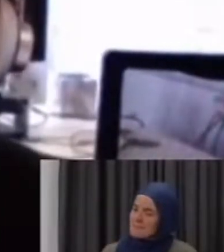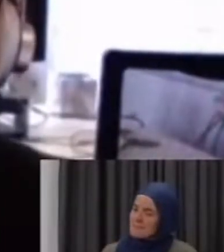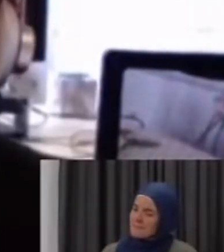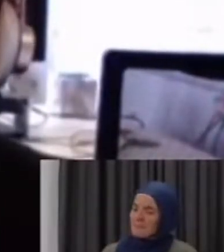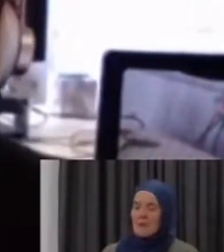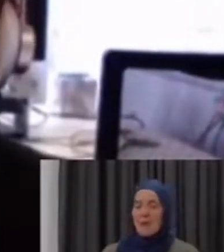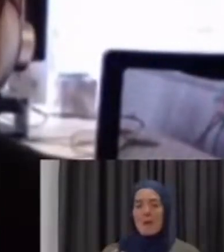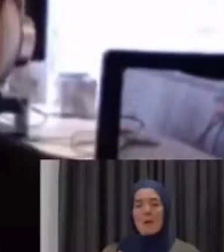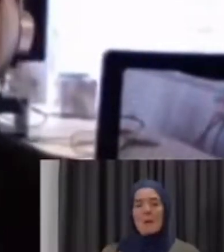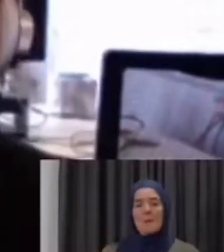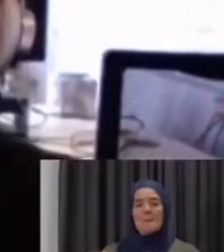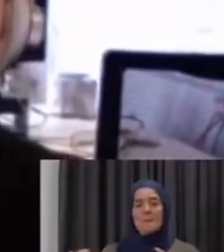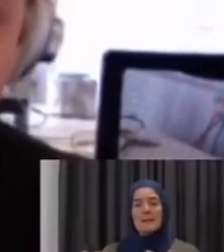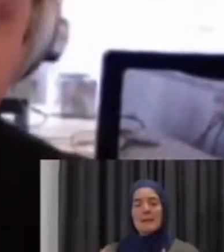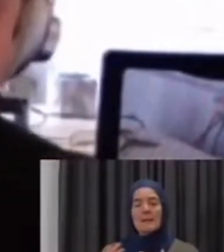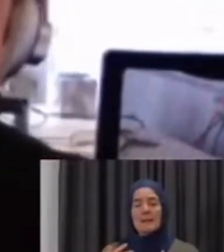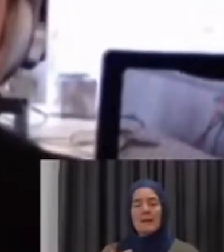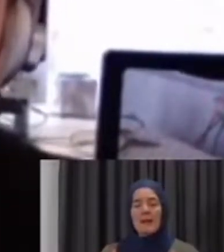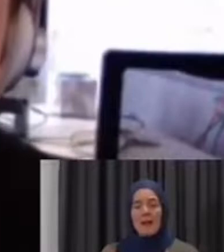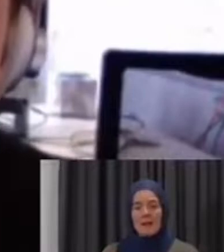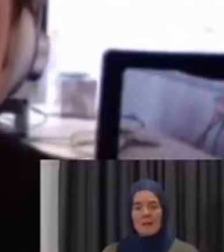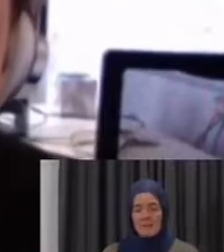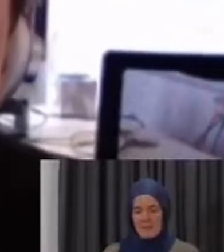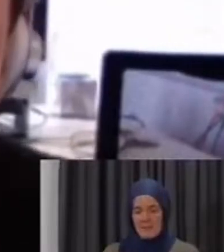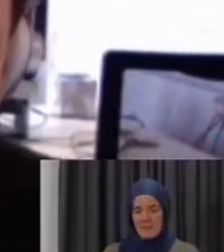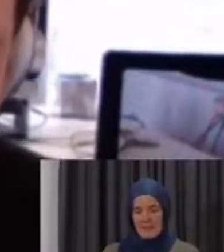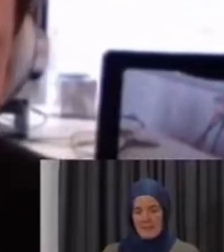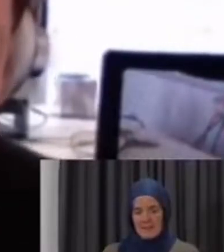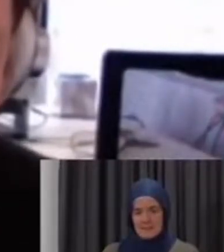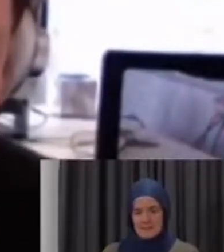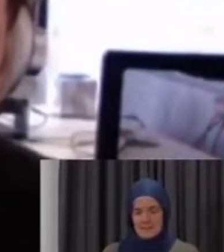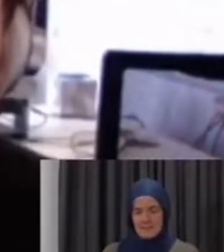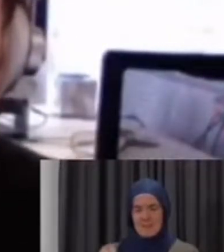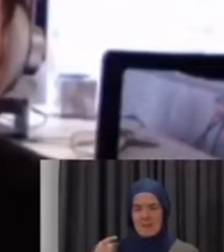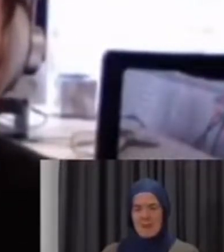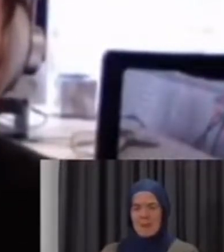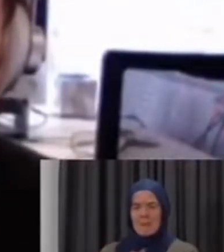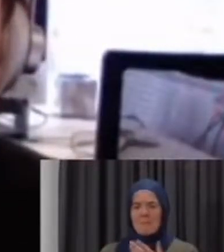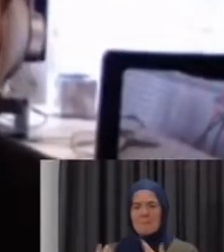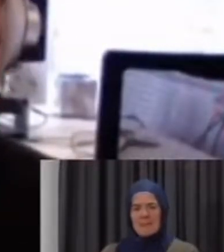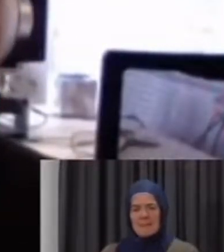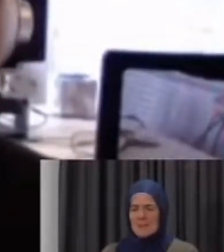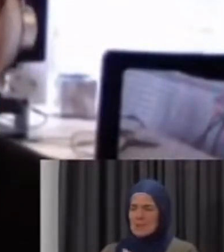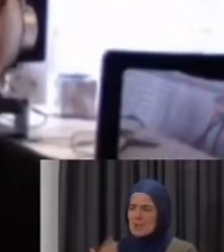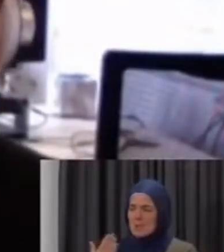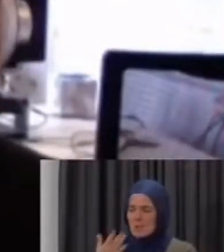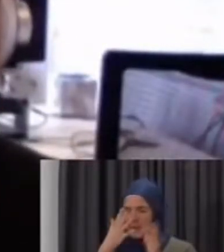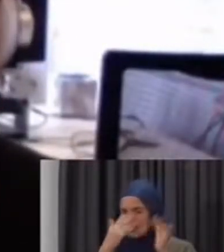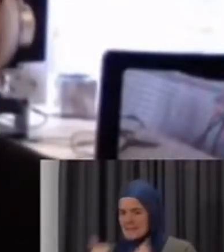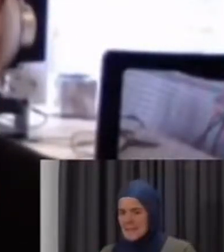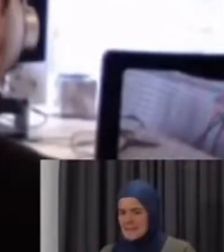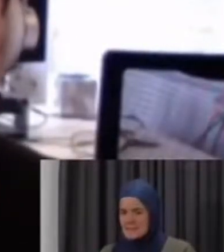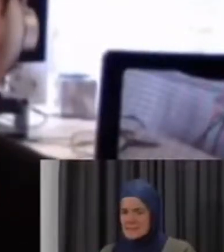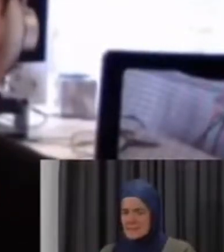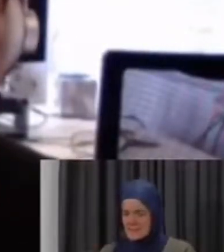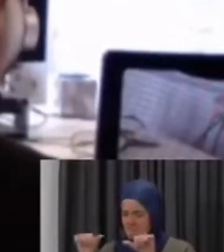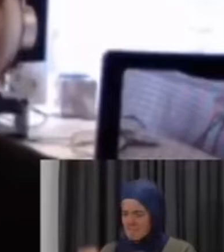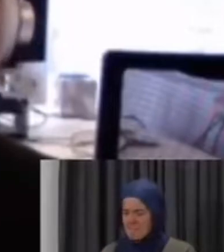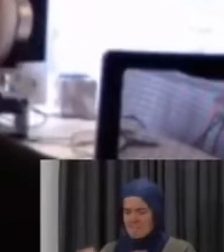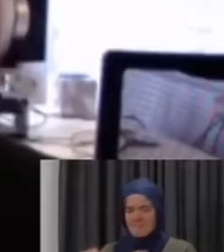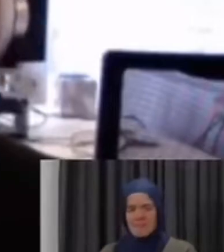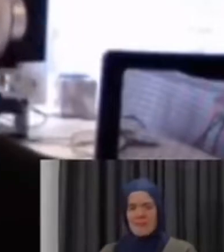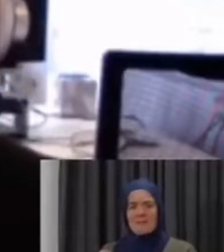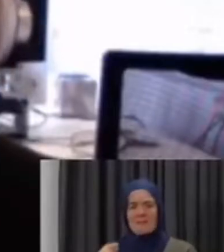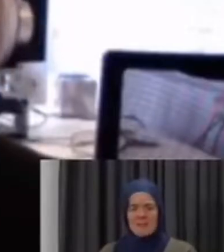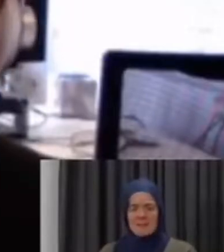Health England has approved an antibody test, and what will the process be now in terms of accessing that potentially for Wales? Will, for